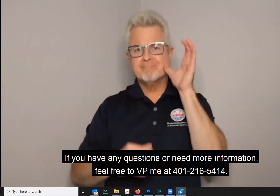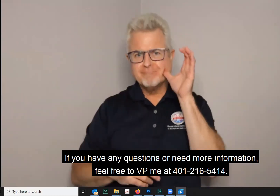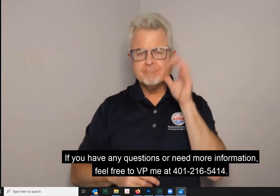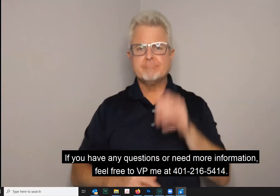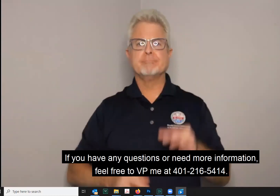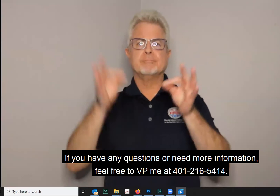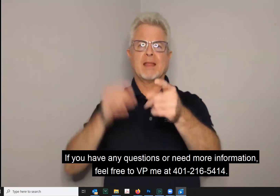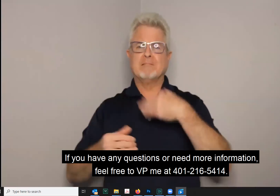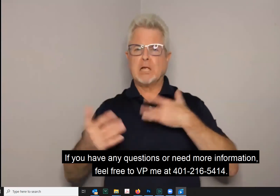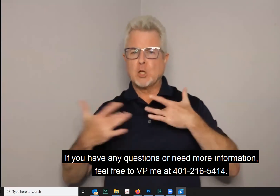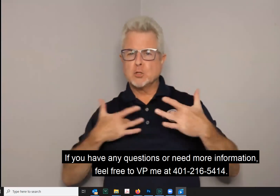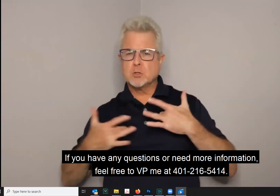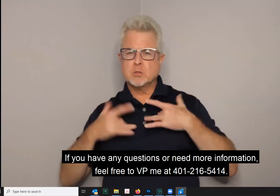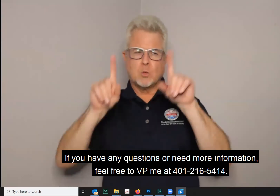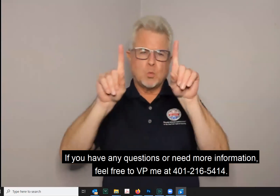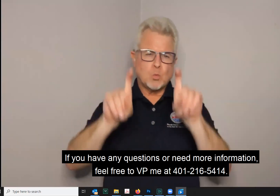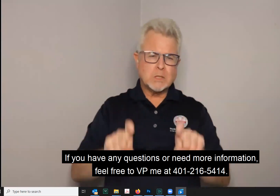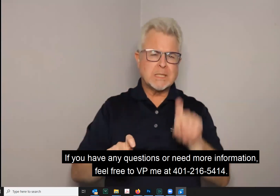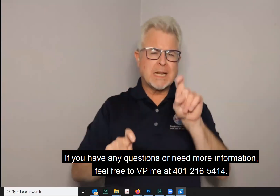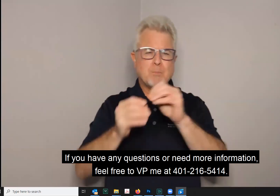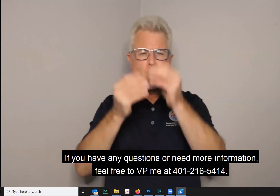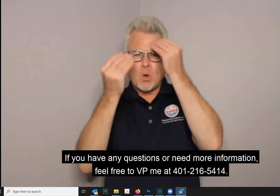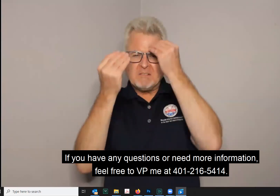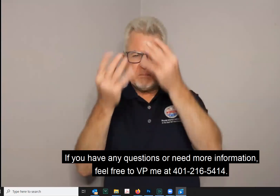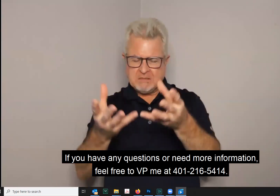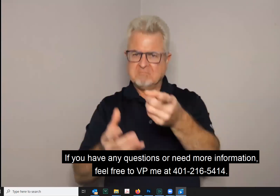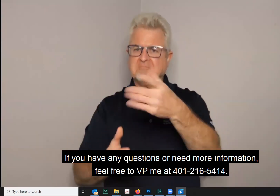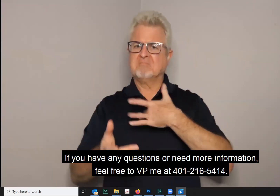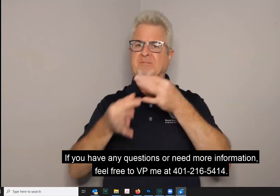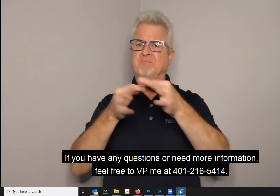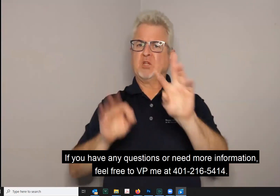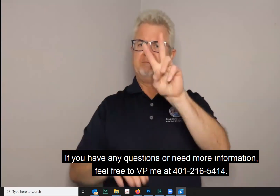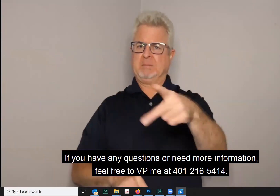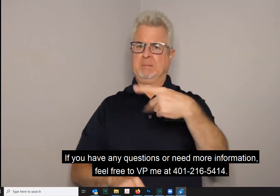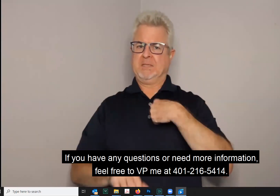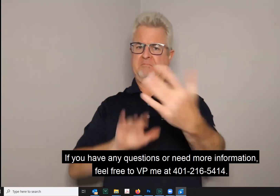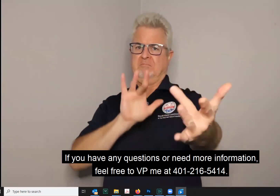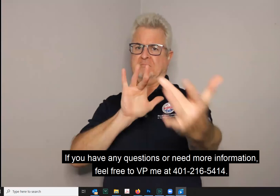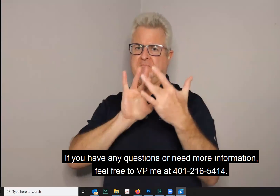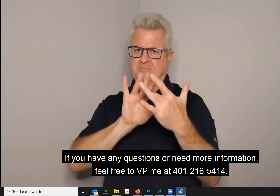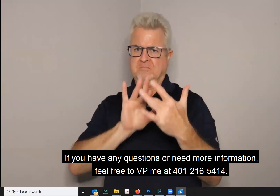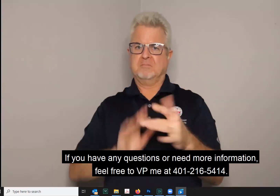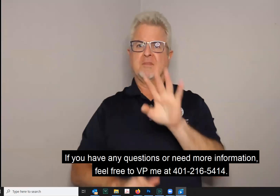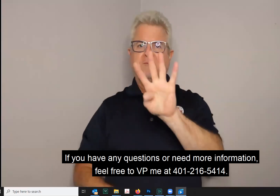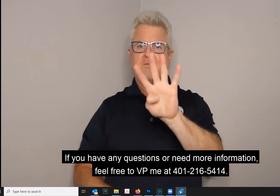Thank you for watching and listening. If you have any questions or need more information, feel free to VP me